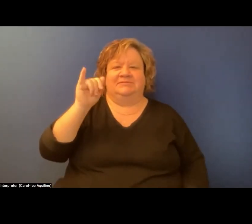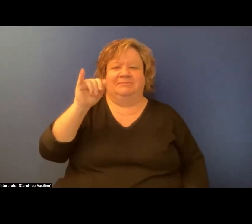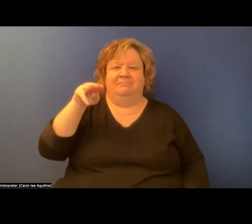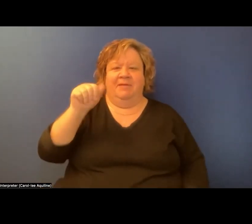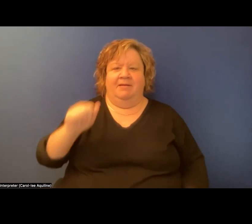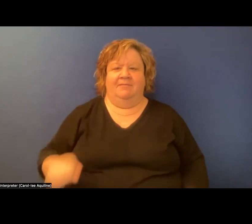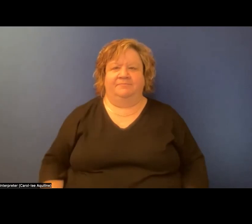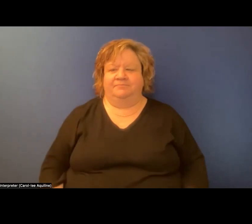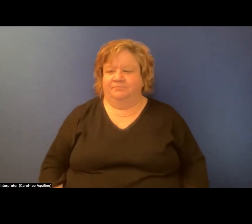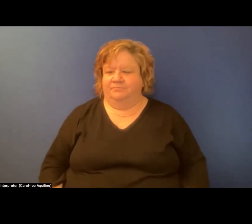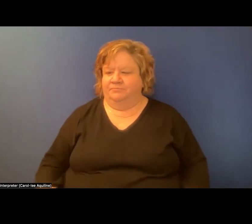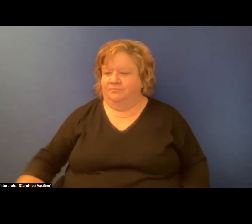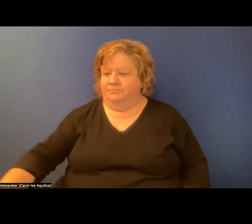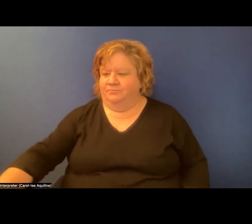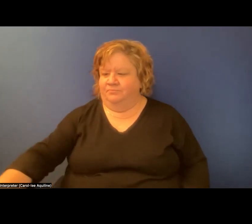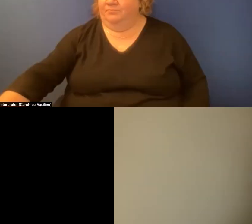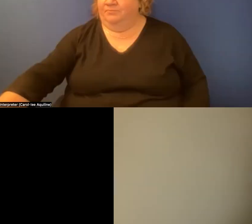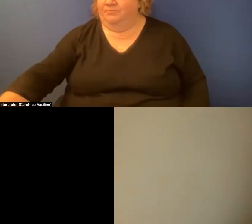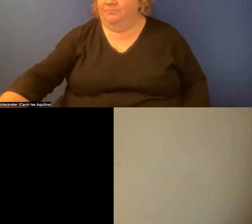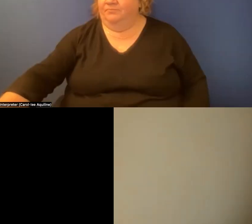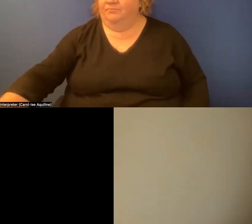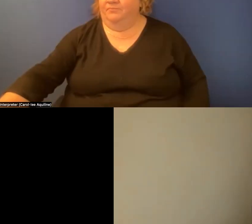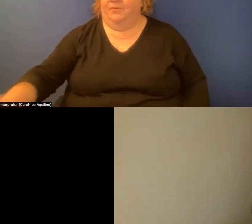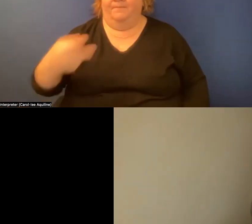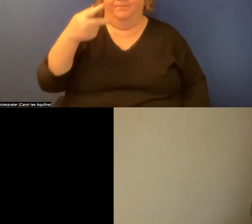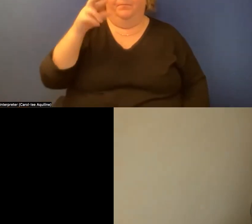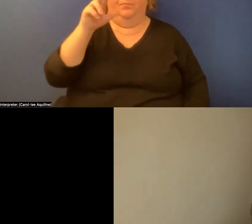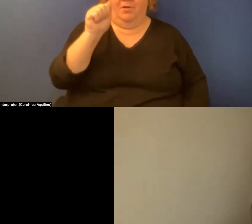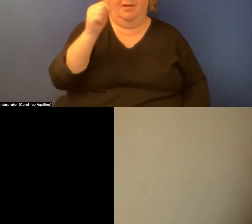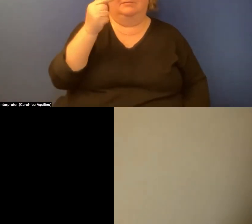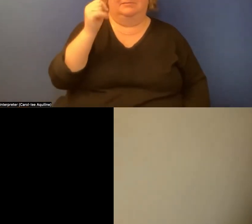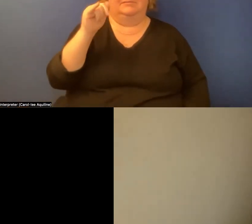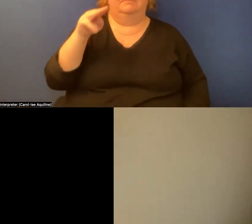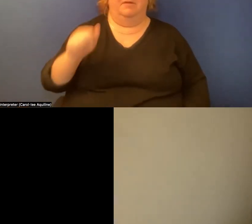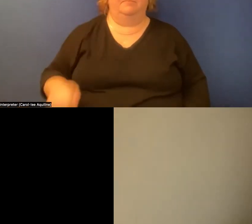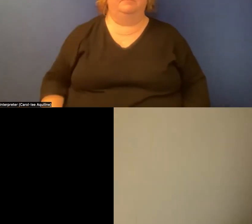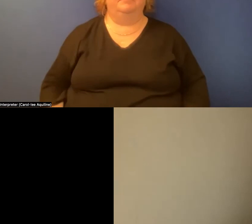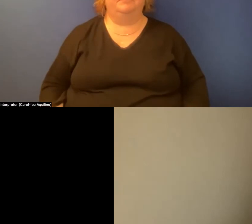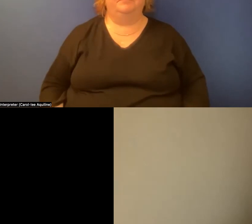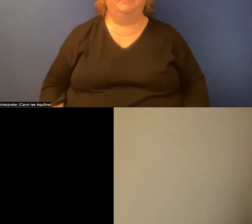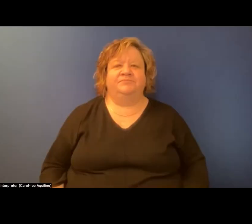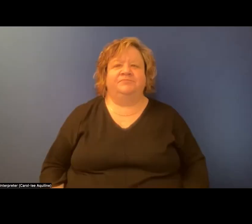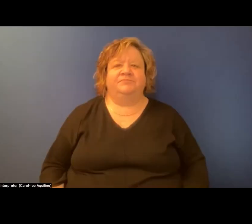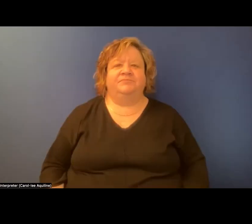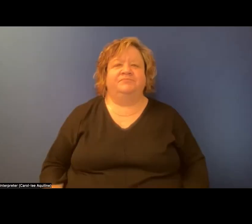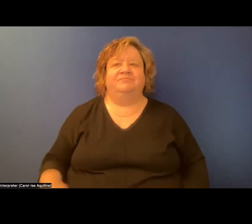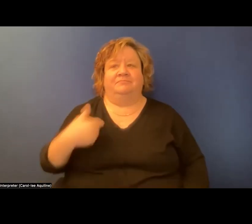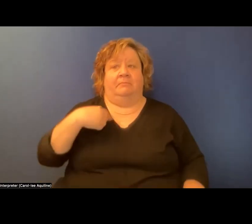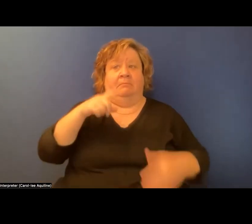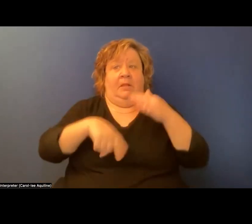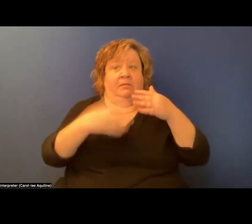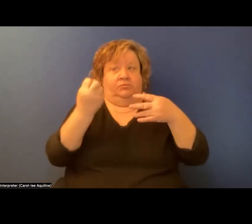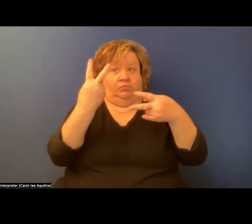For the concluding observation and recommendation, I would just recommend 3 points. We recommend for